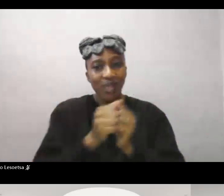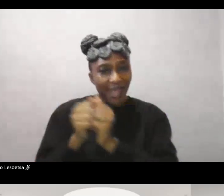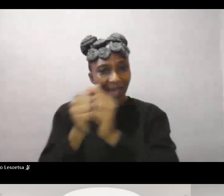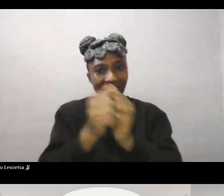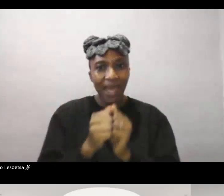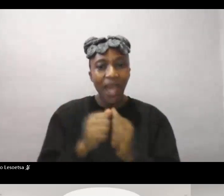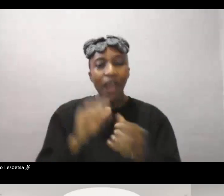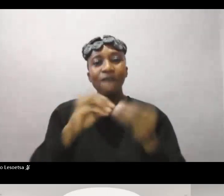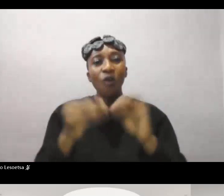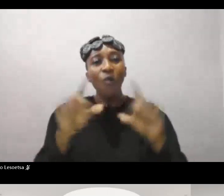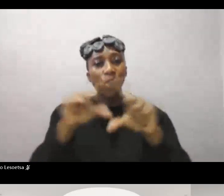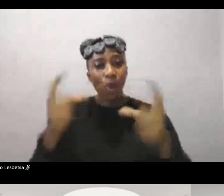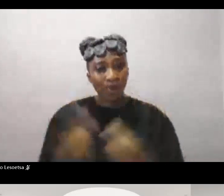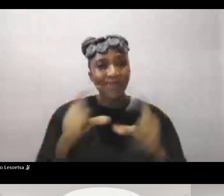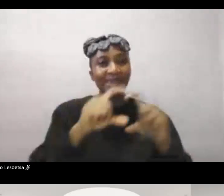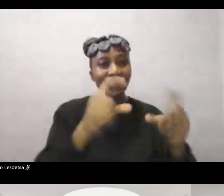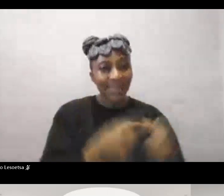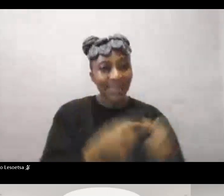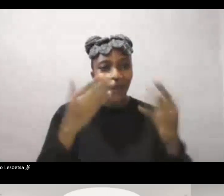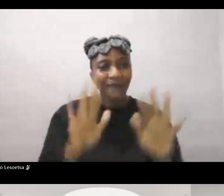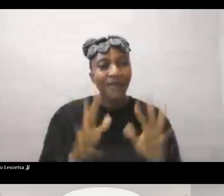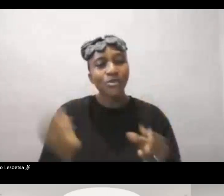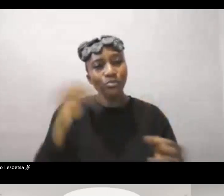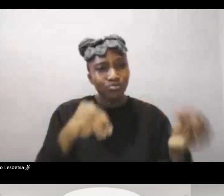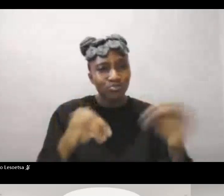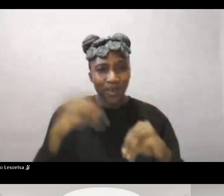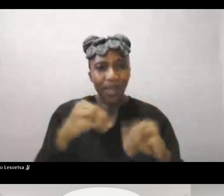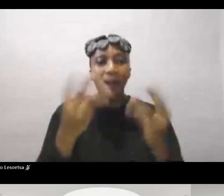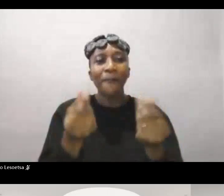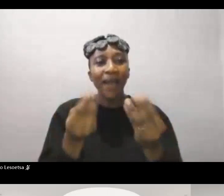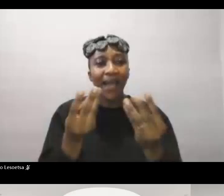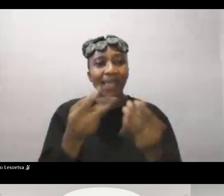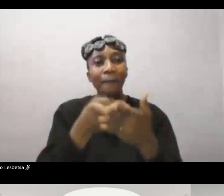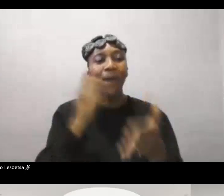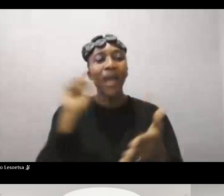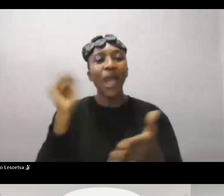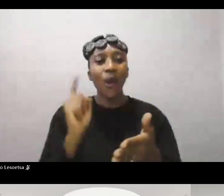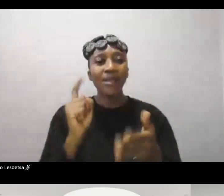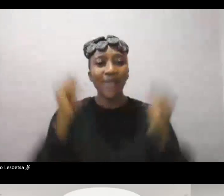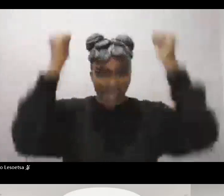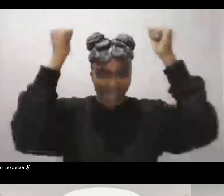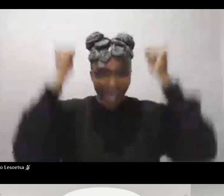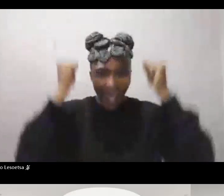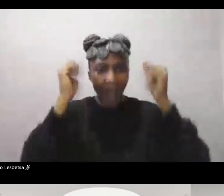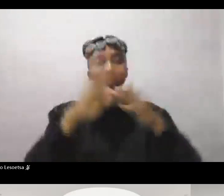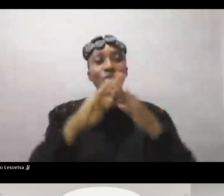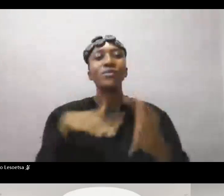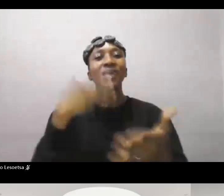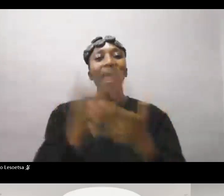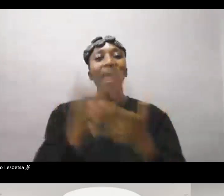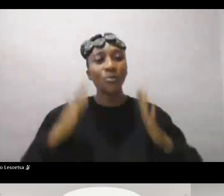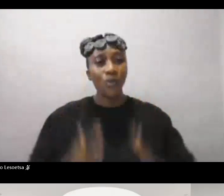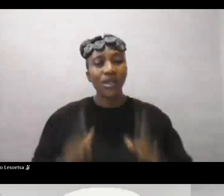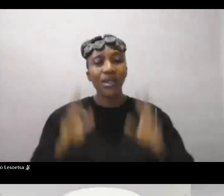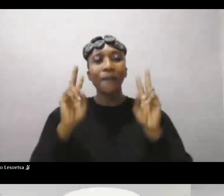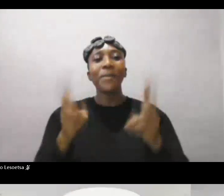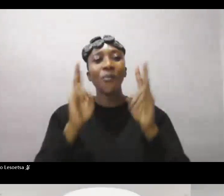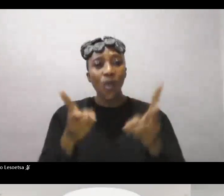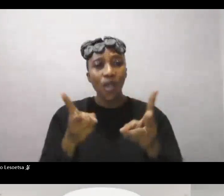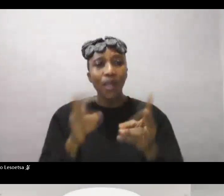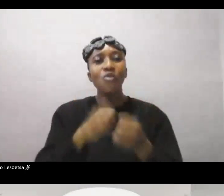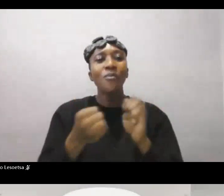They started putting money together to buy helmets because there was now the able-bodied people problem. They formed charities and they did